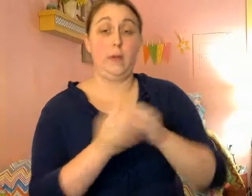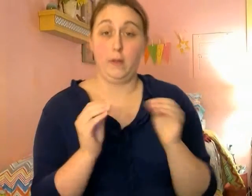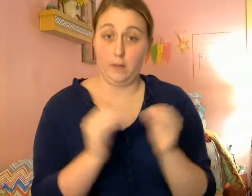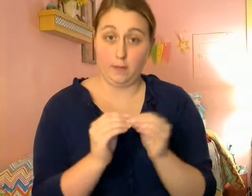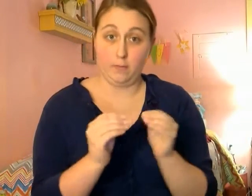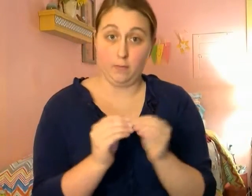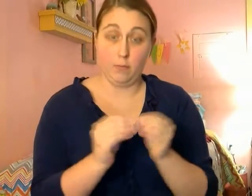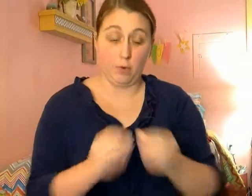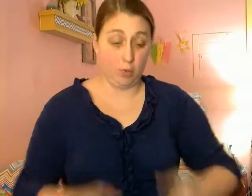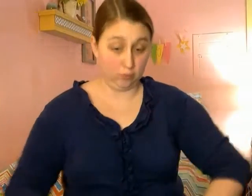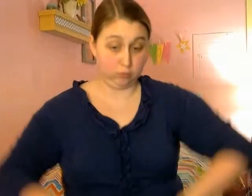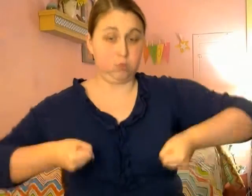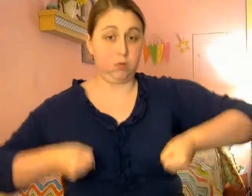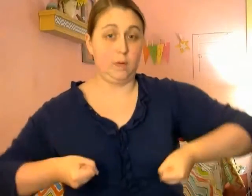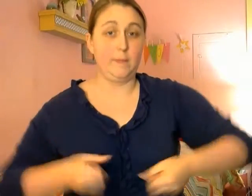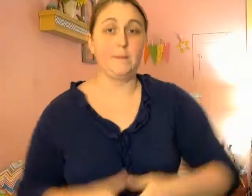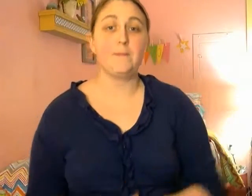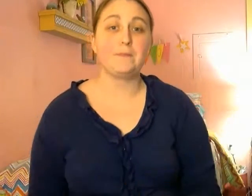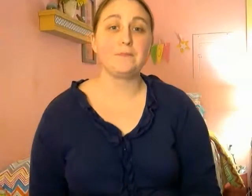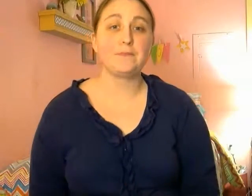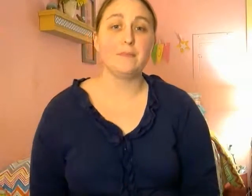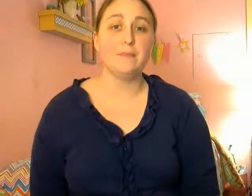have to make an effort. Can you say this word again?